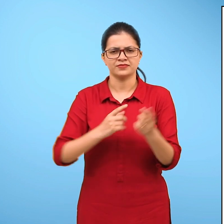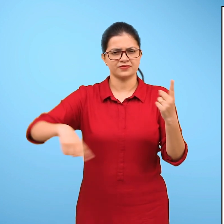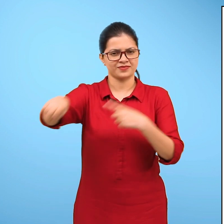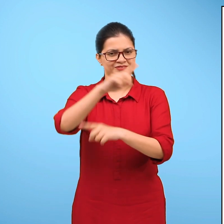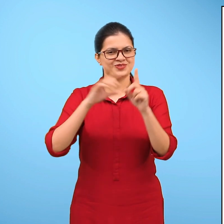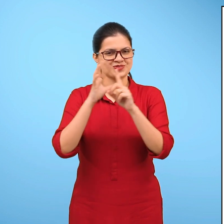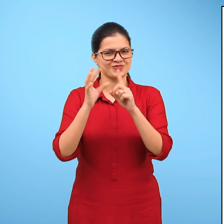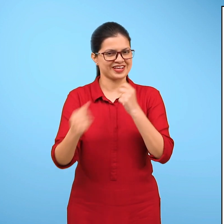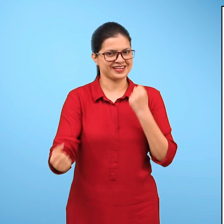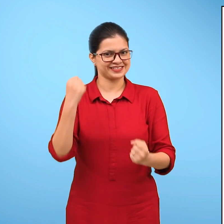Activity 2.